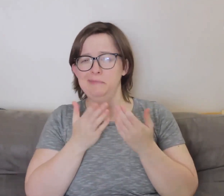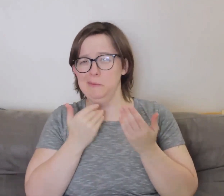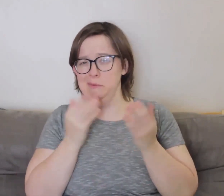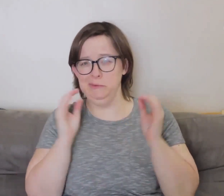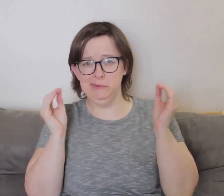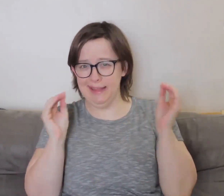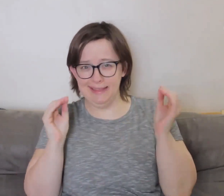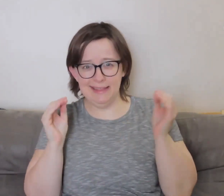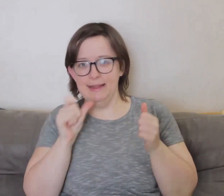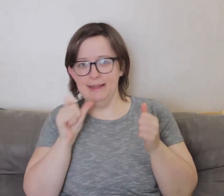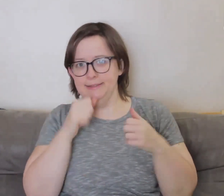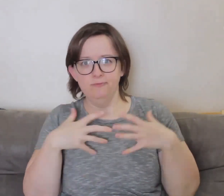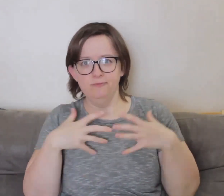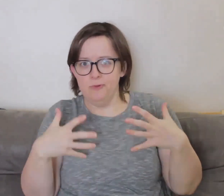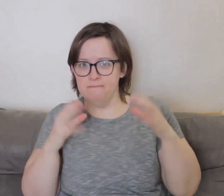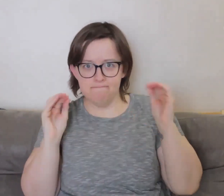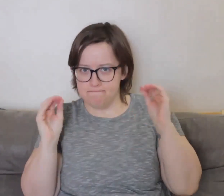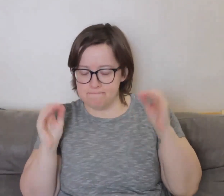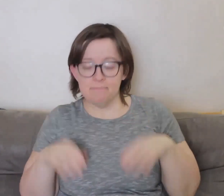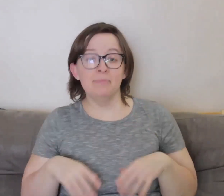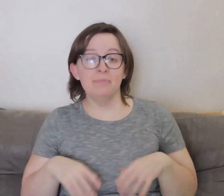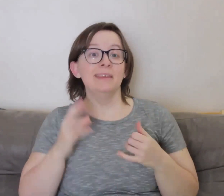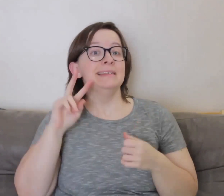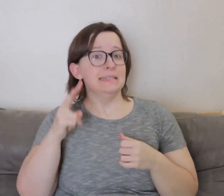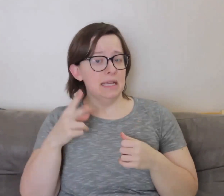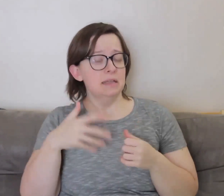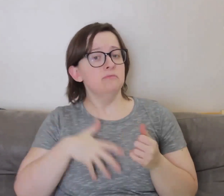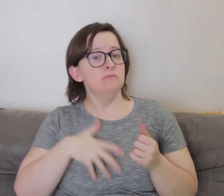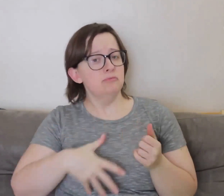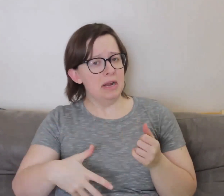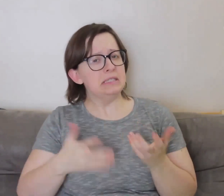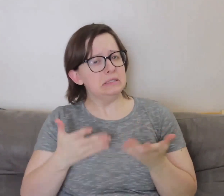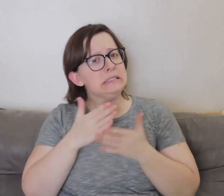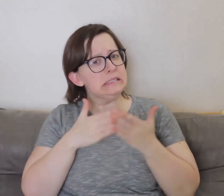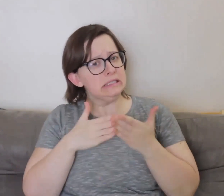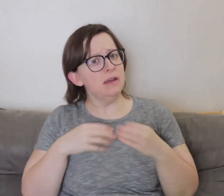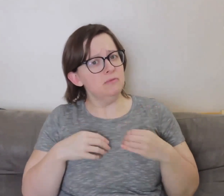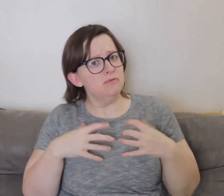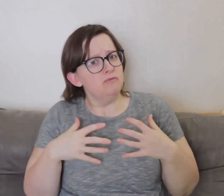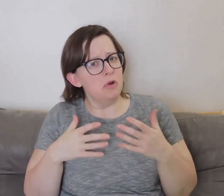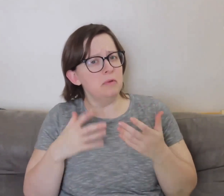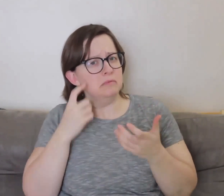So I did notice with my first pregnancy that my breast did not really change much. Um,